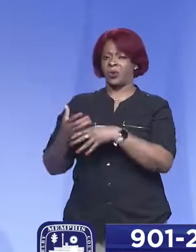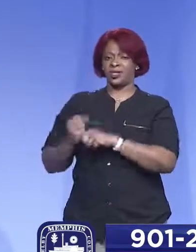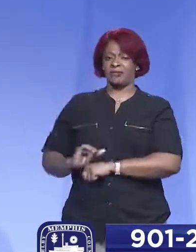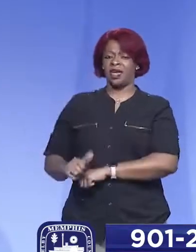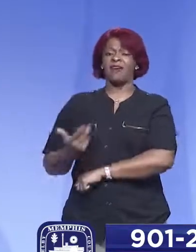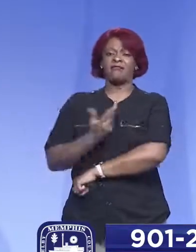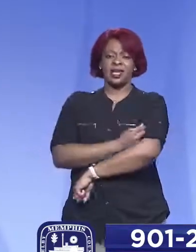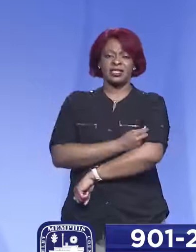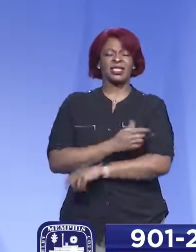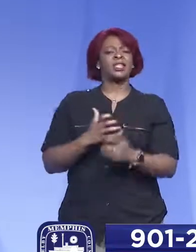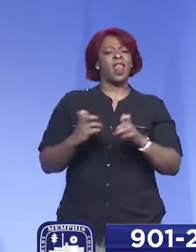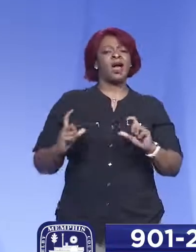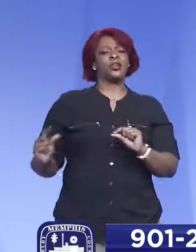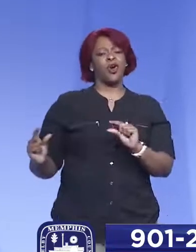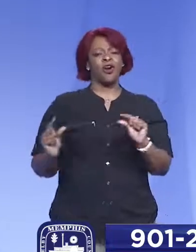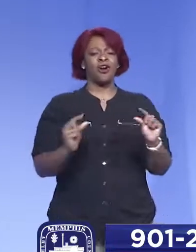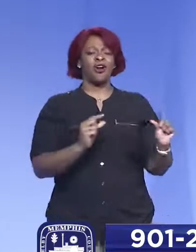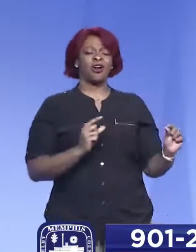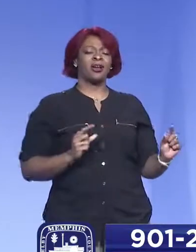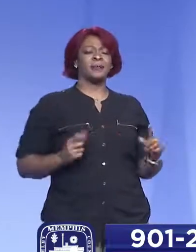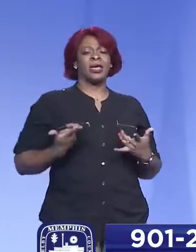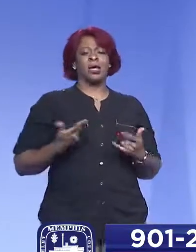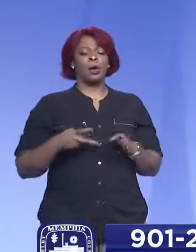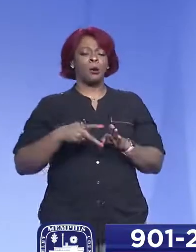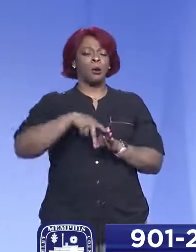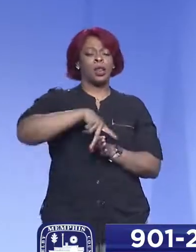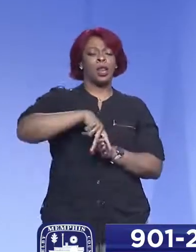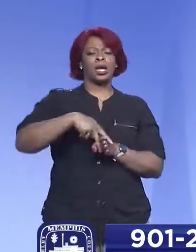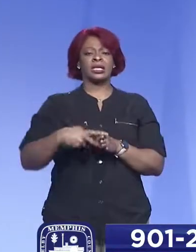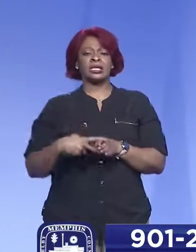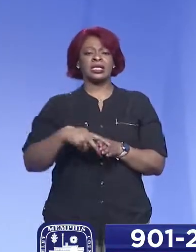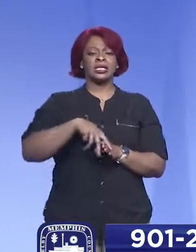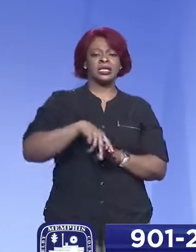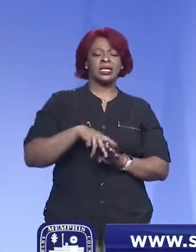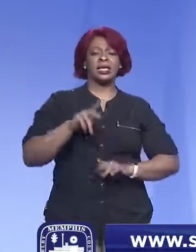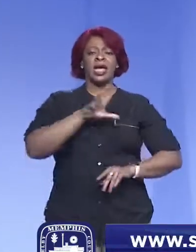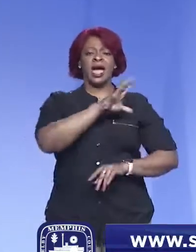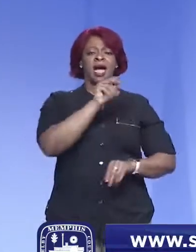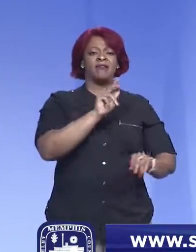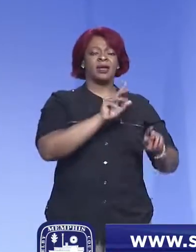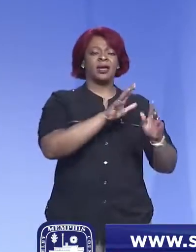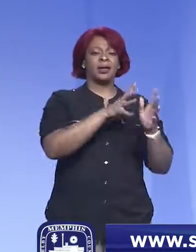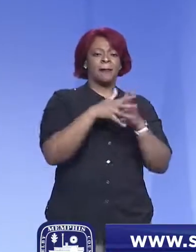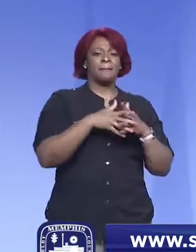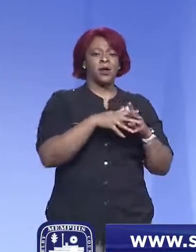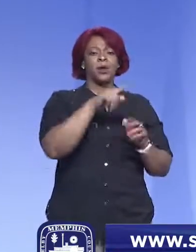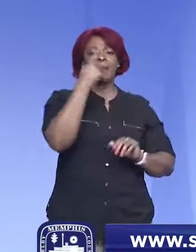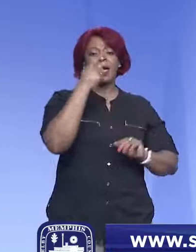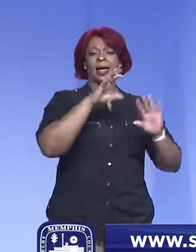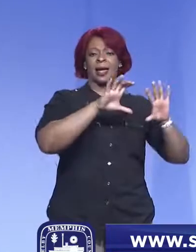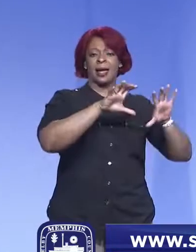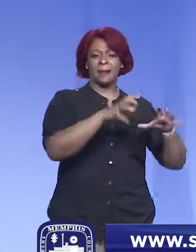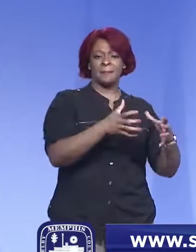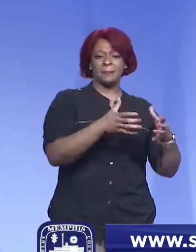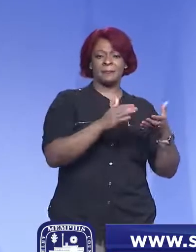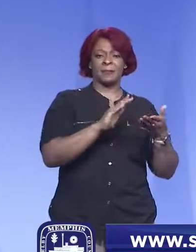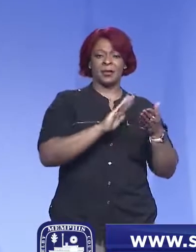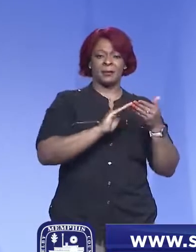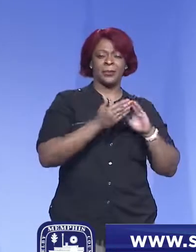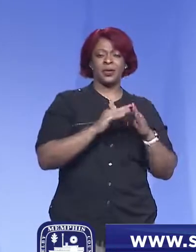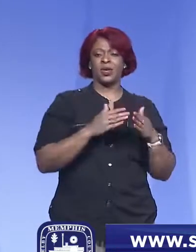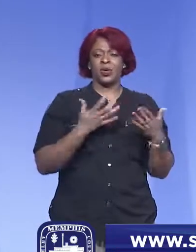there's been a lot of talk about the reluctancy of the African American community to